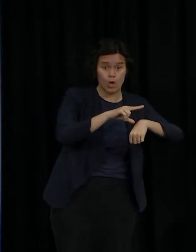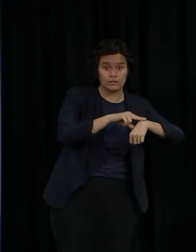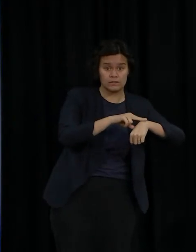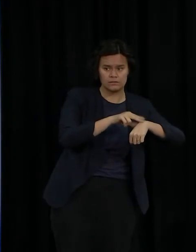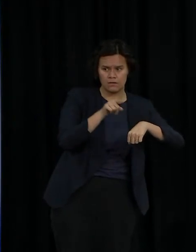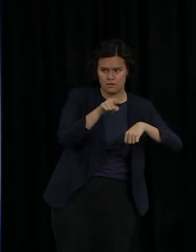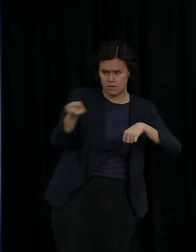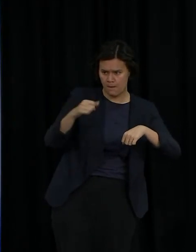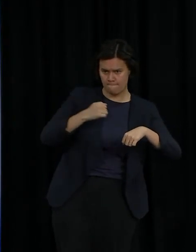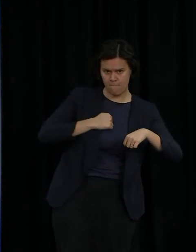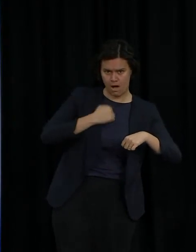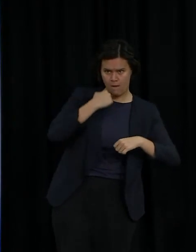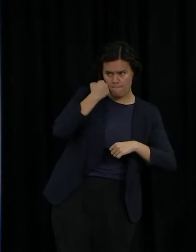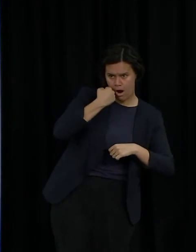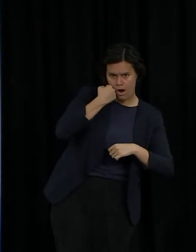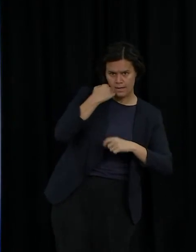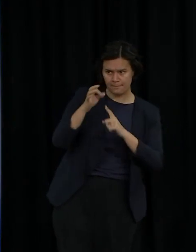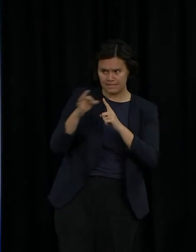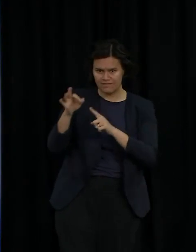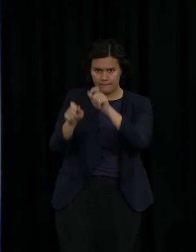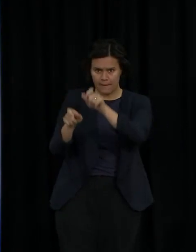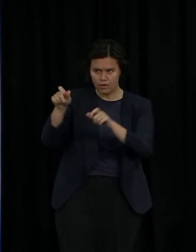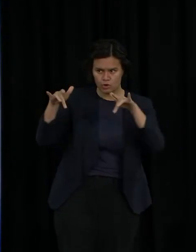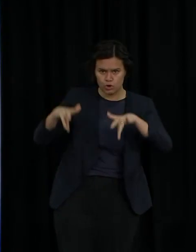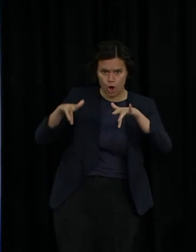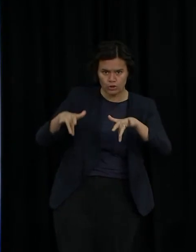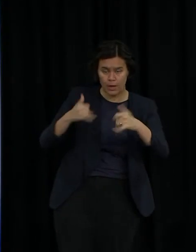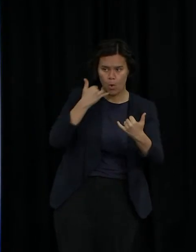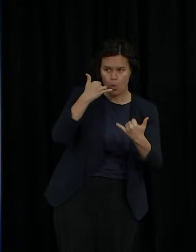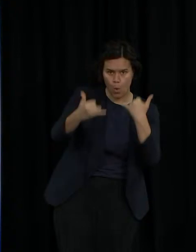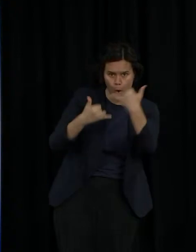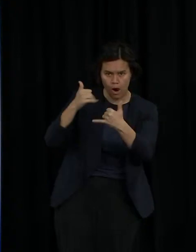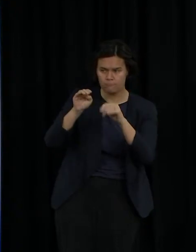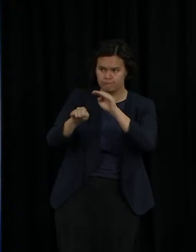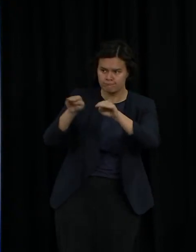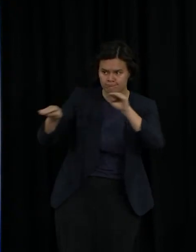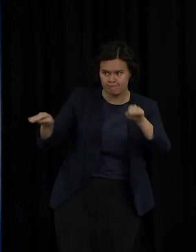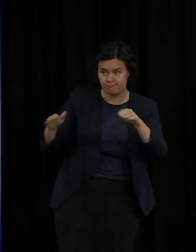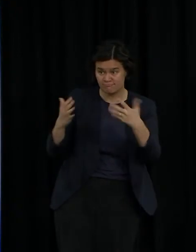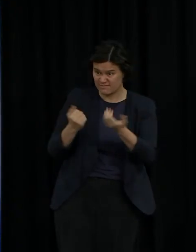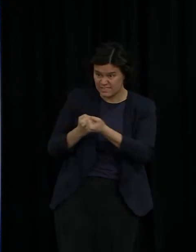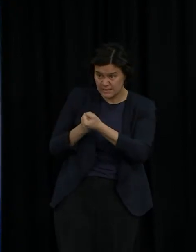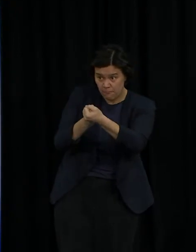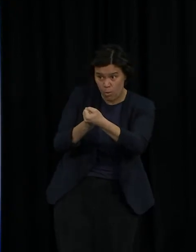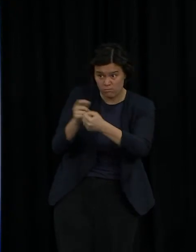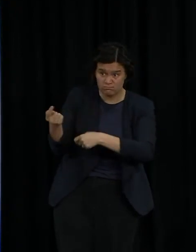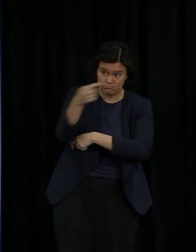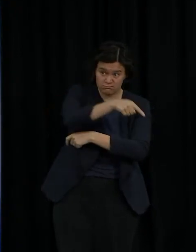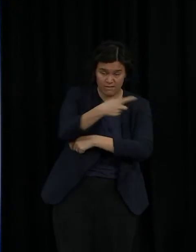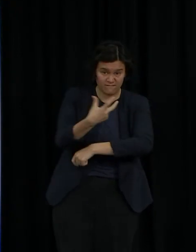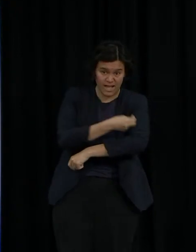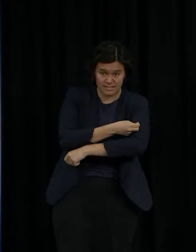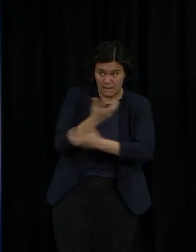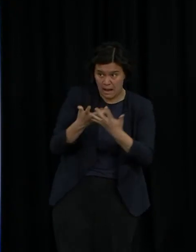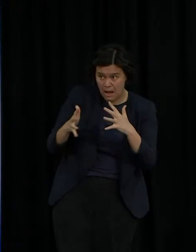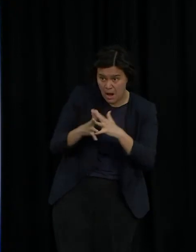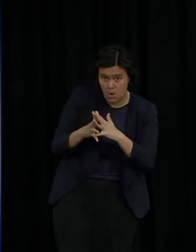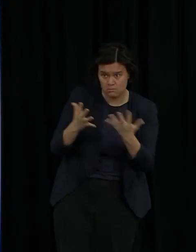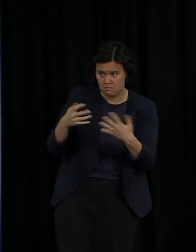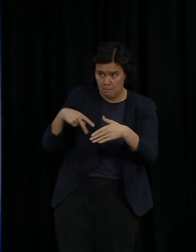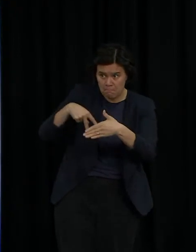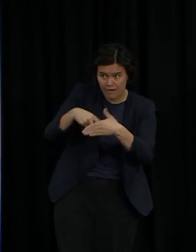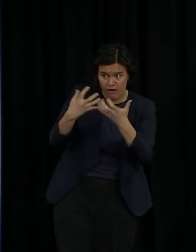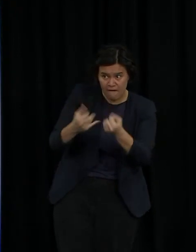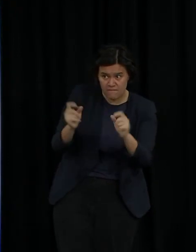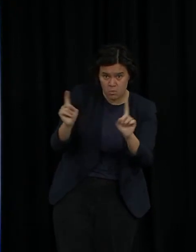barriers stand in their way and to see how they can be supported to get vaccinated. Vaccination, coupled with appropriate